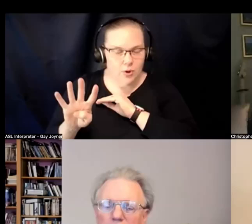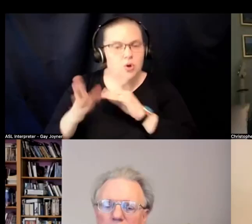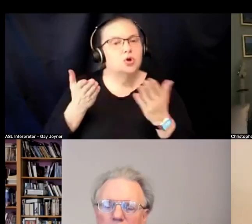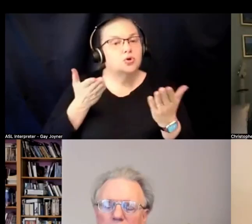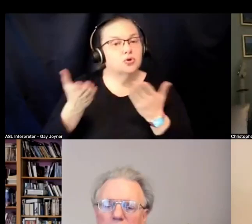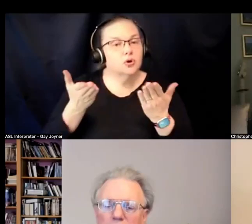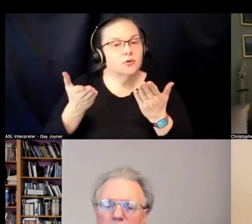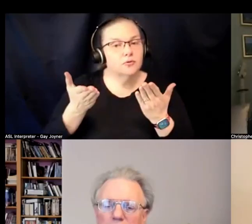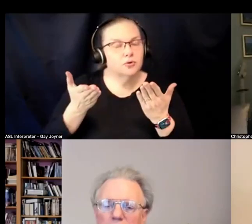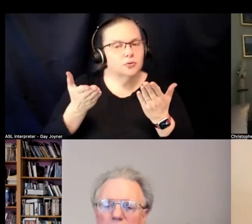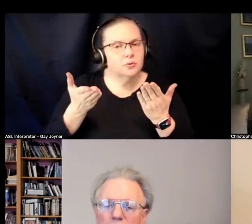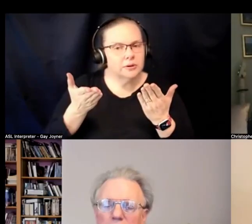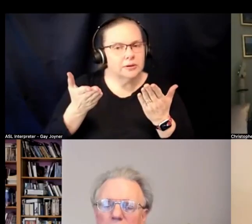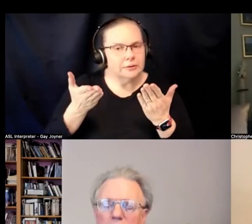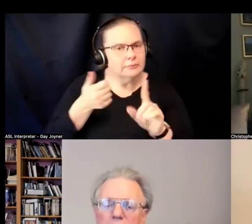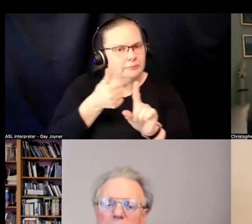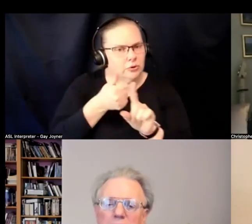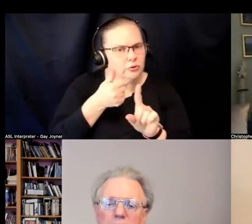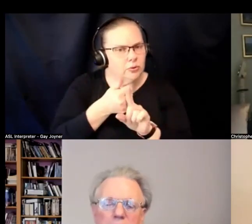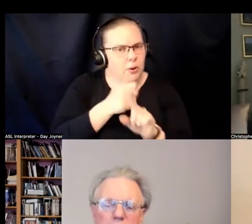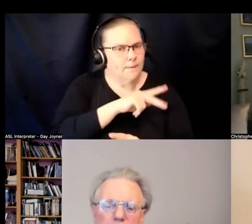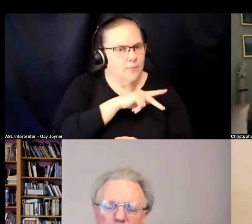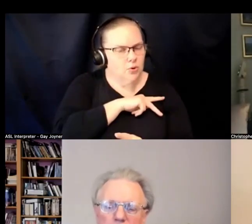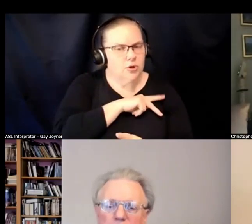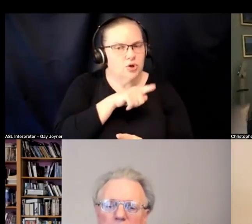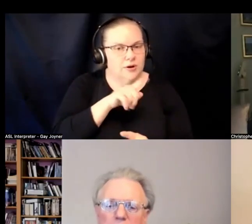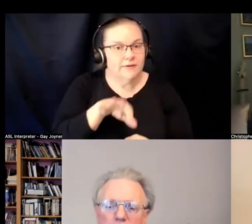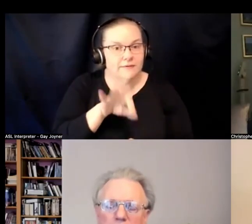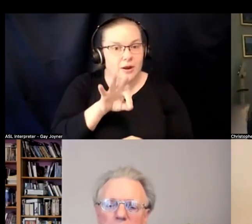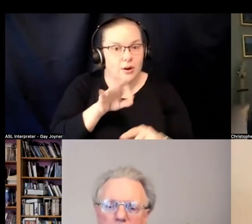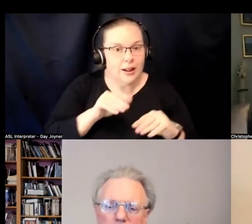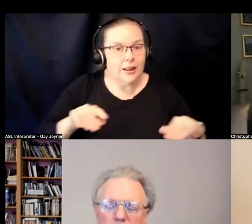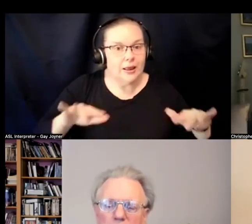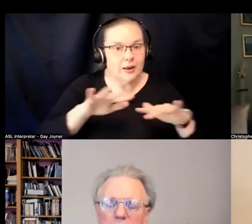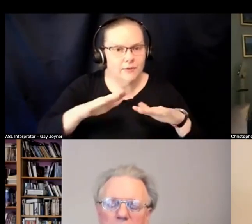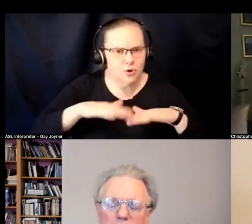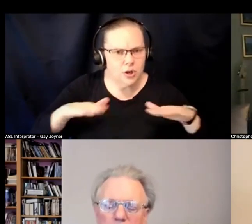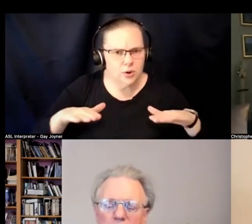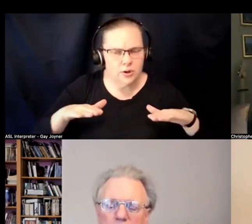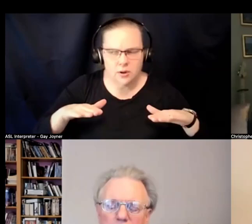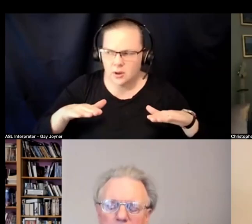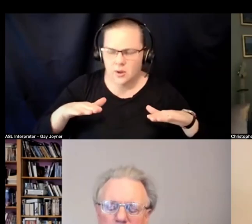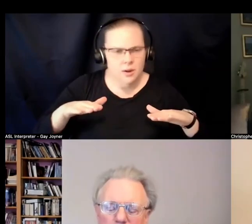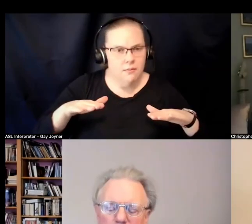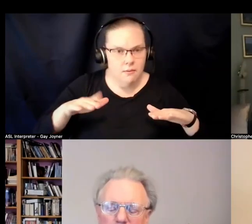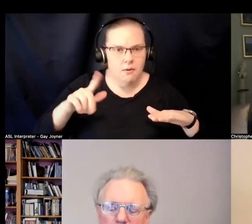his personal emissary, Anna found the land of her childhood again caught up in the dragnet of war.